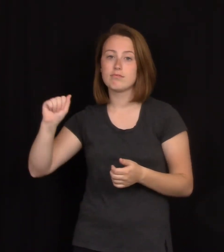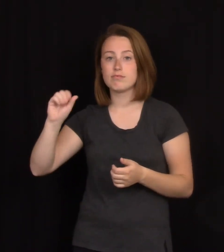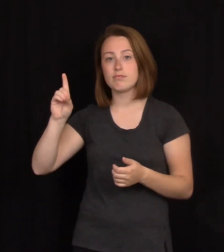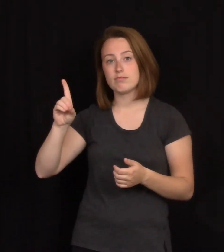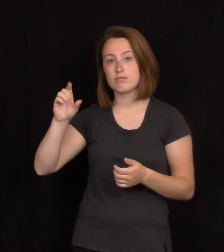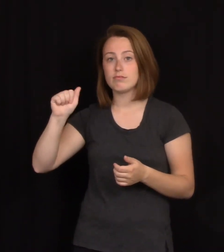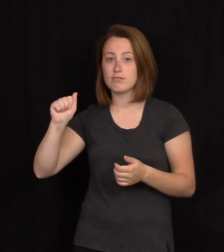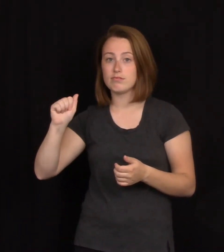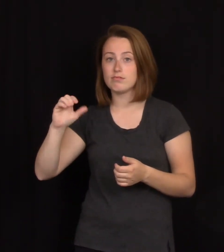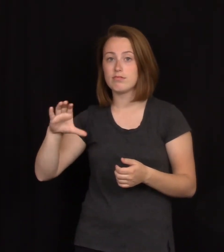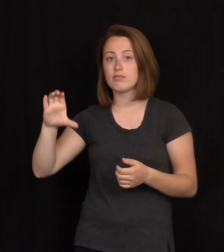compliance,